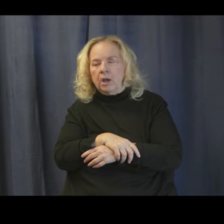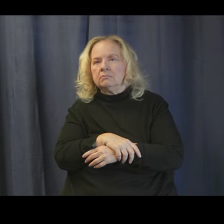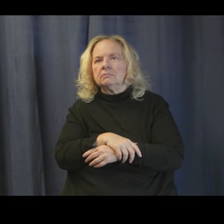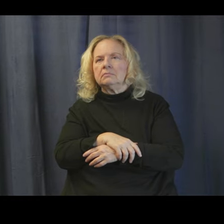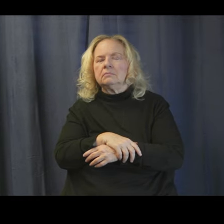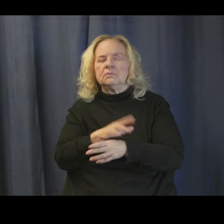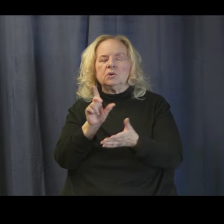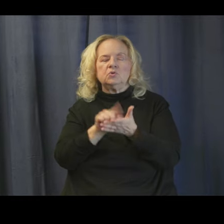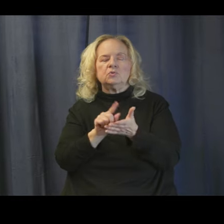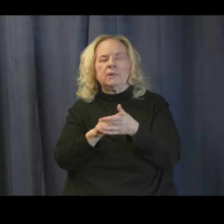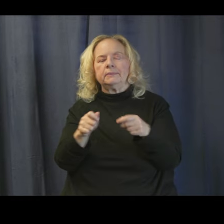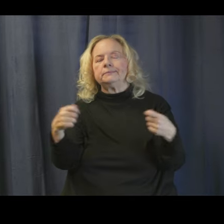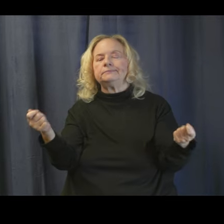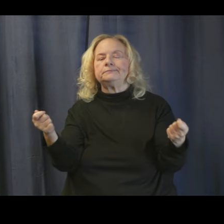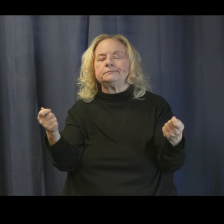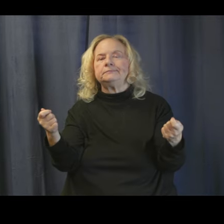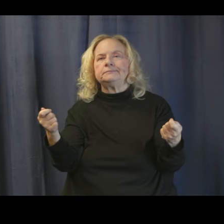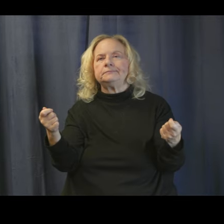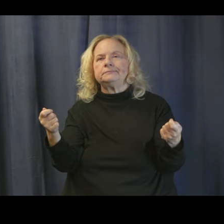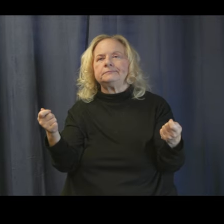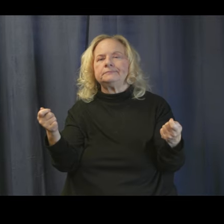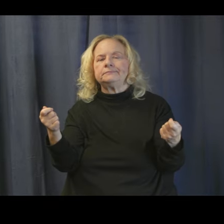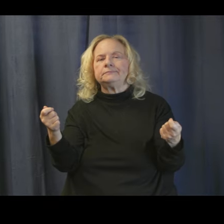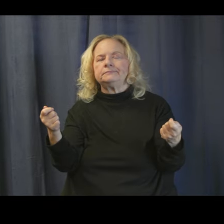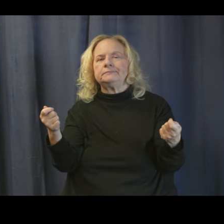okay, and you grab the newspaper.